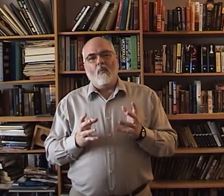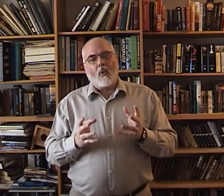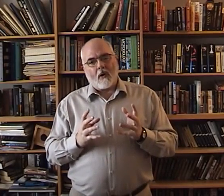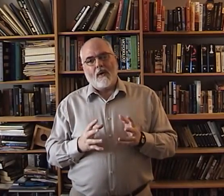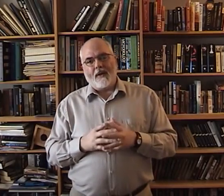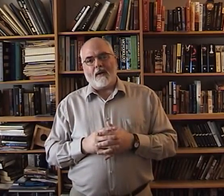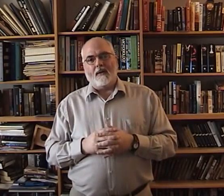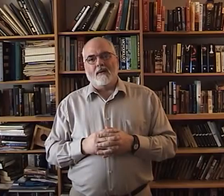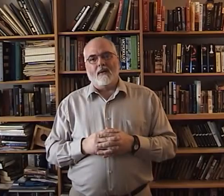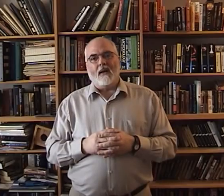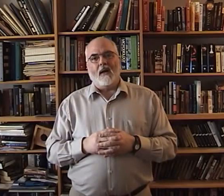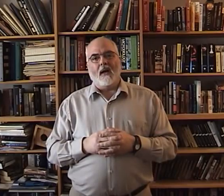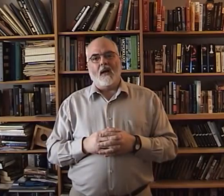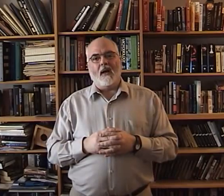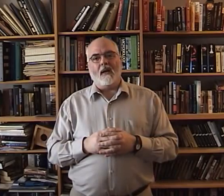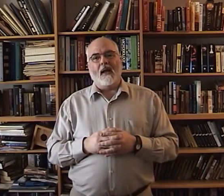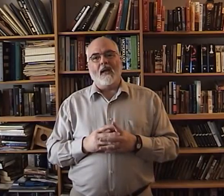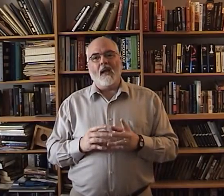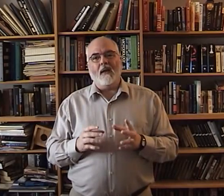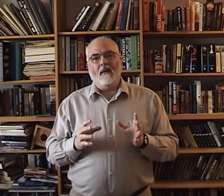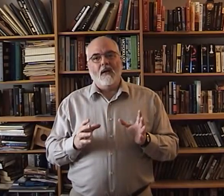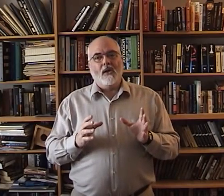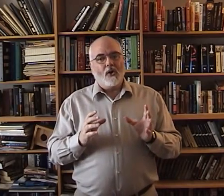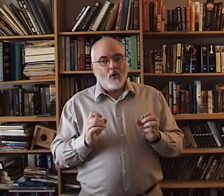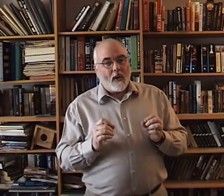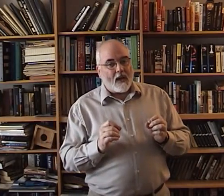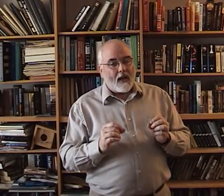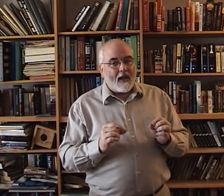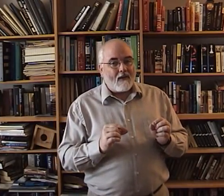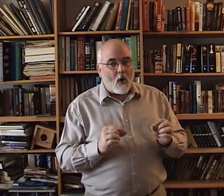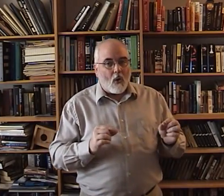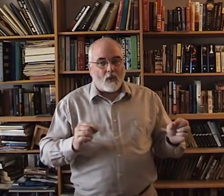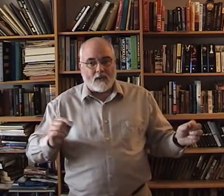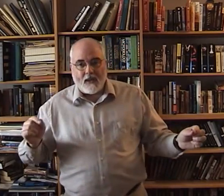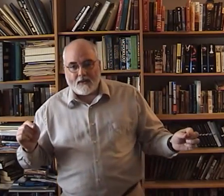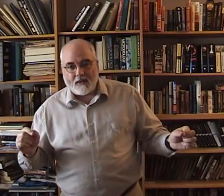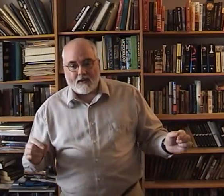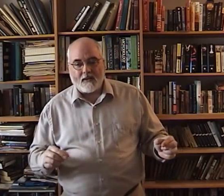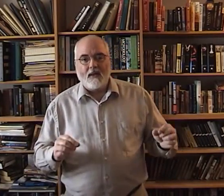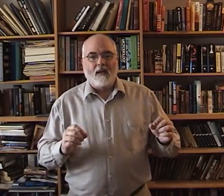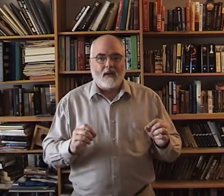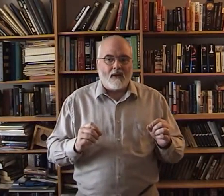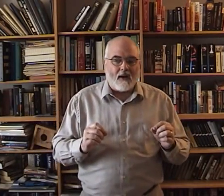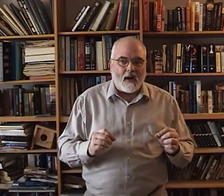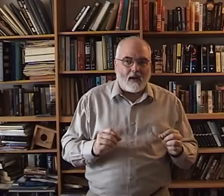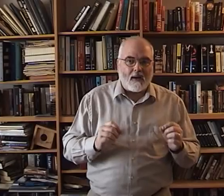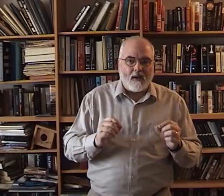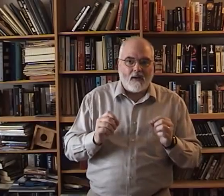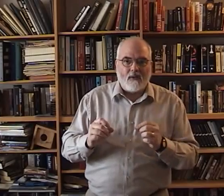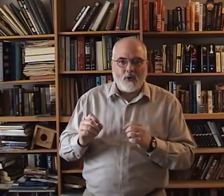Work with it. Again, do it in whole sentences, not